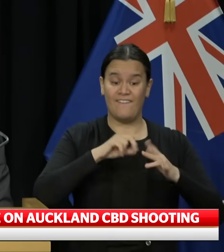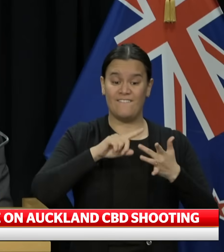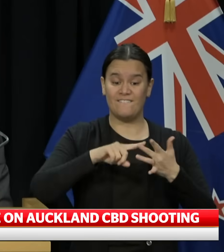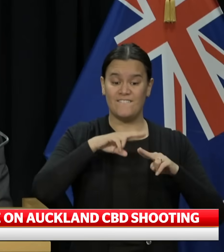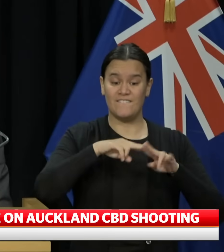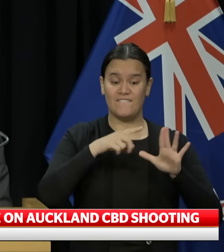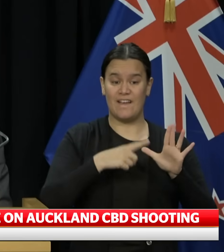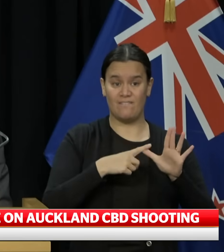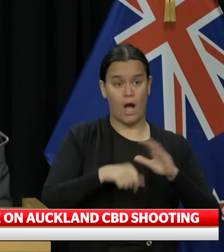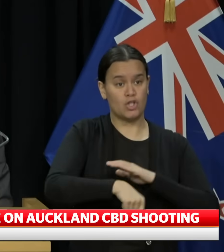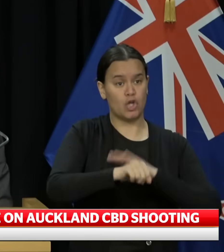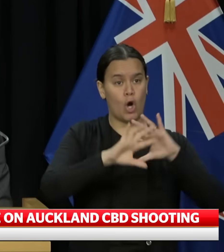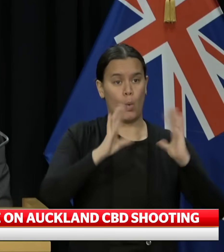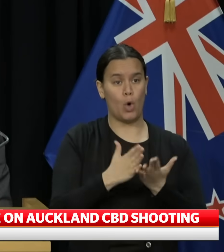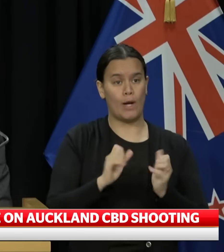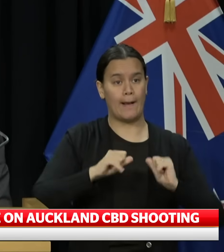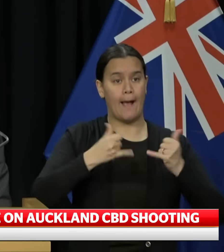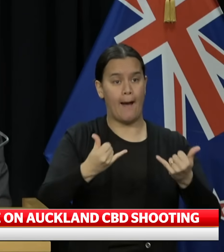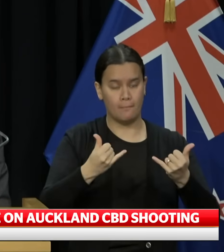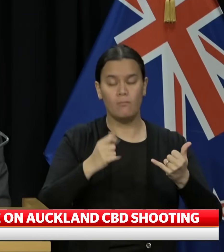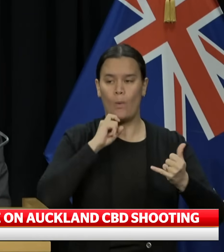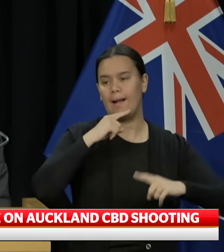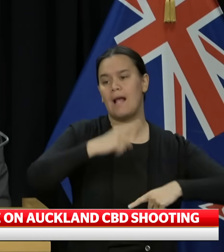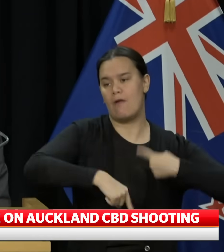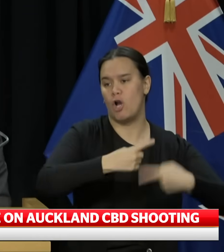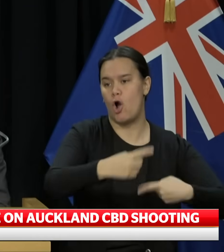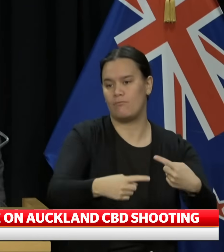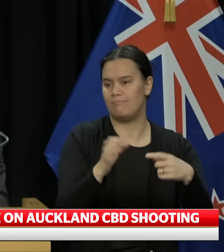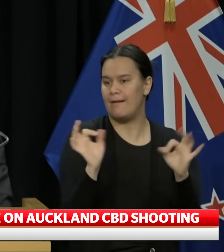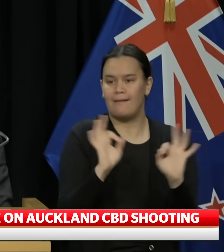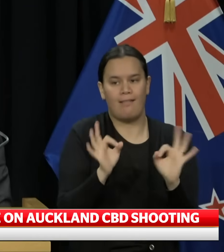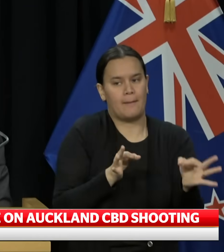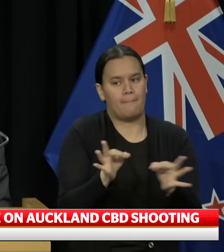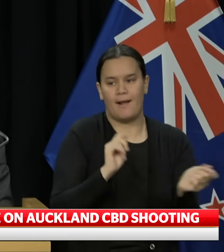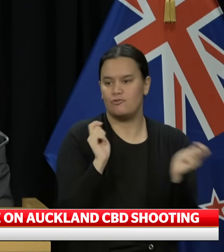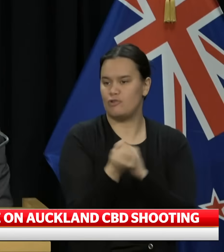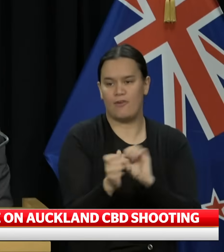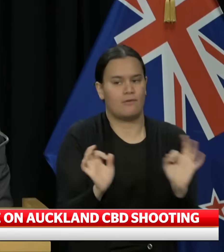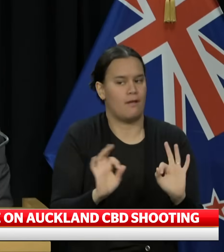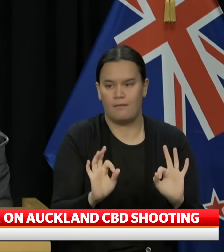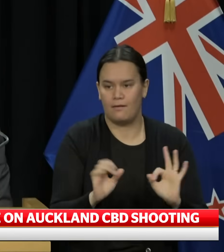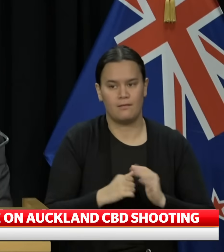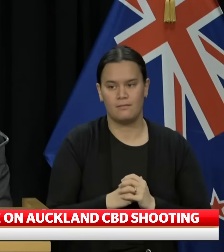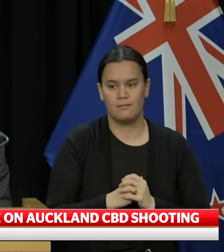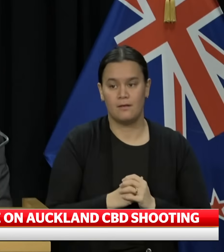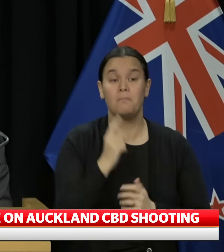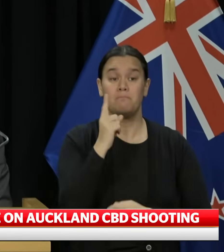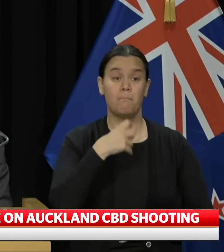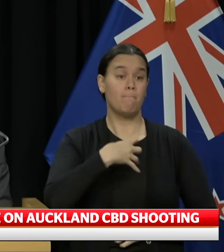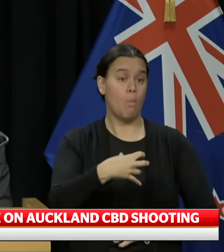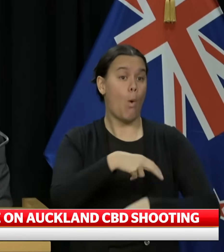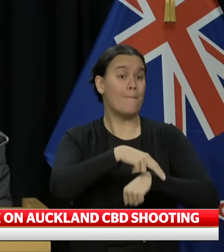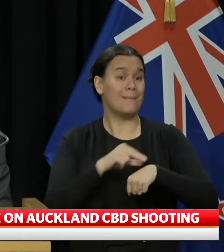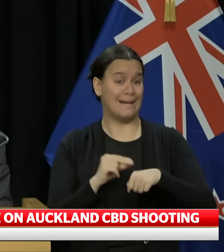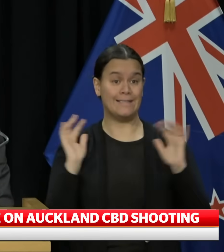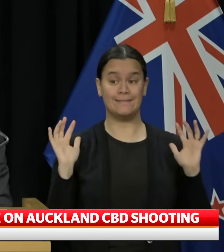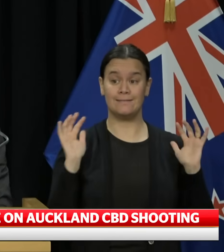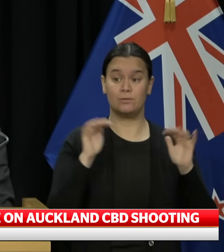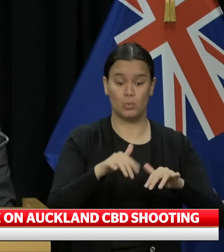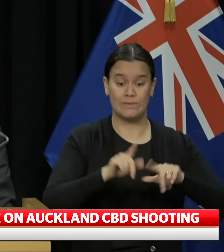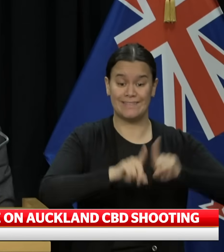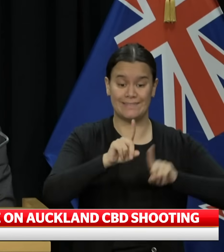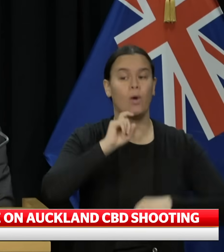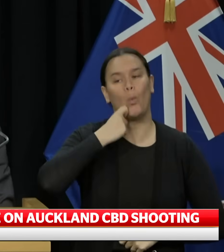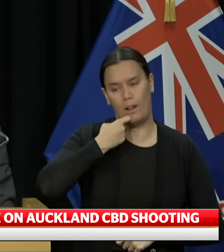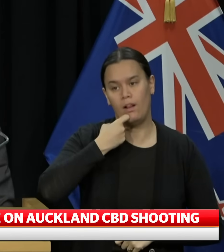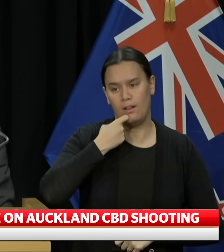proceeding as planned. There'll be an increased police presence, obviously, around Auckland to provide public reassurance, but the police